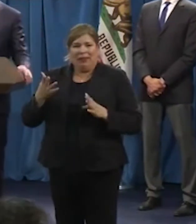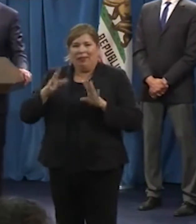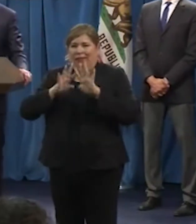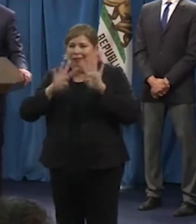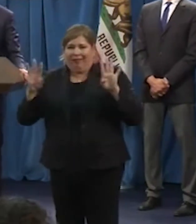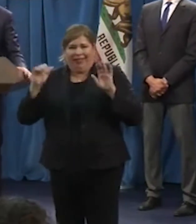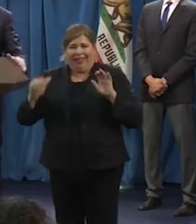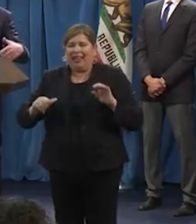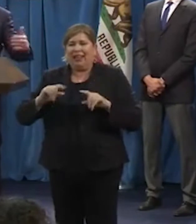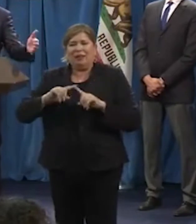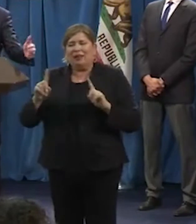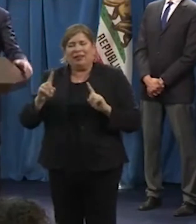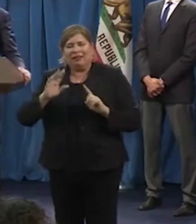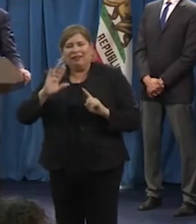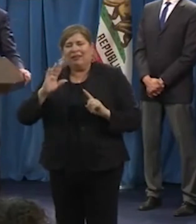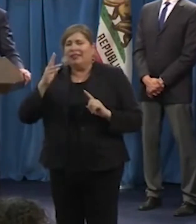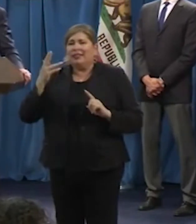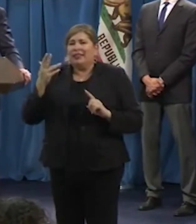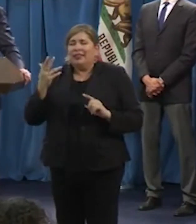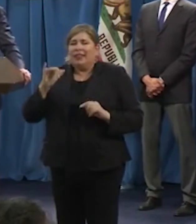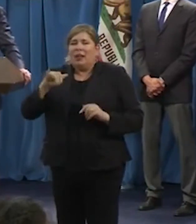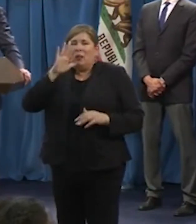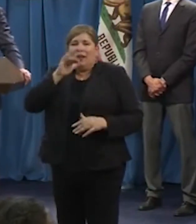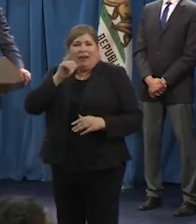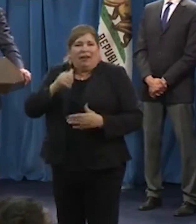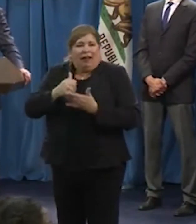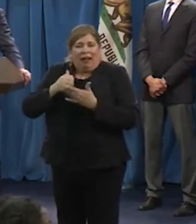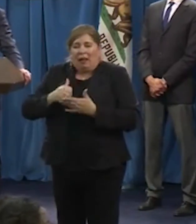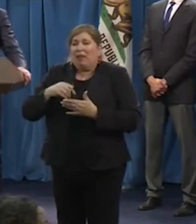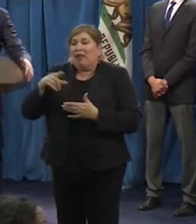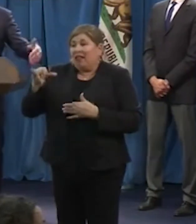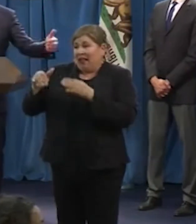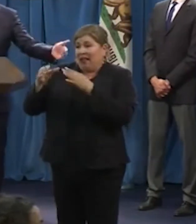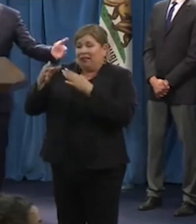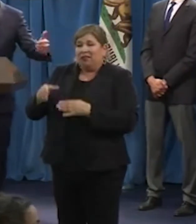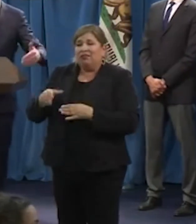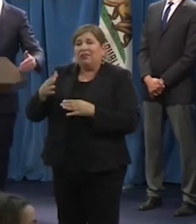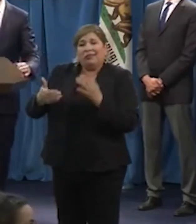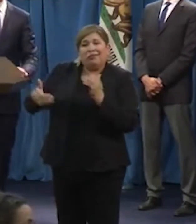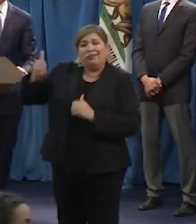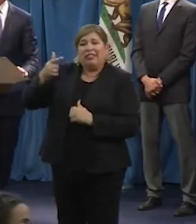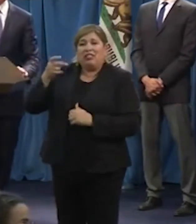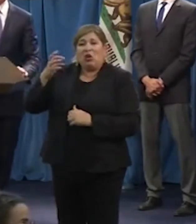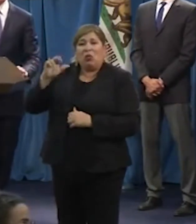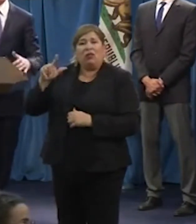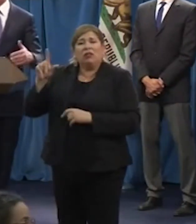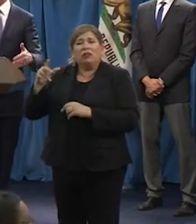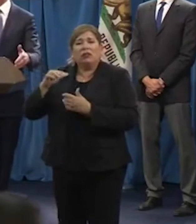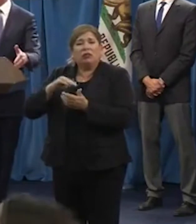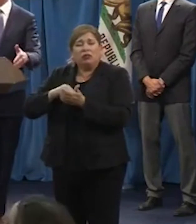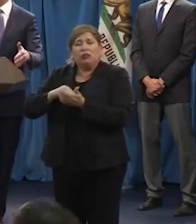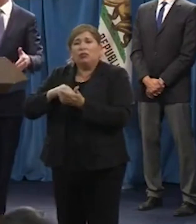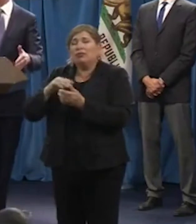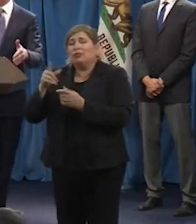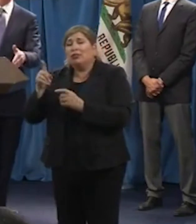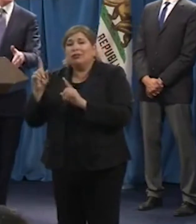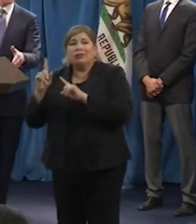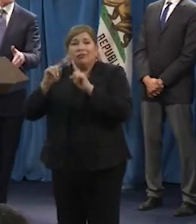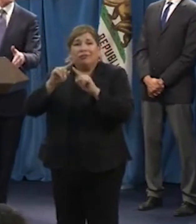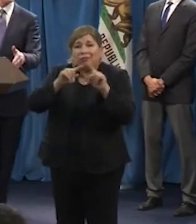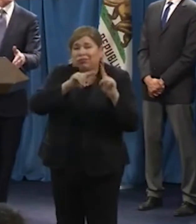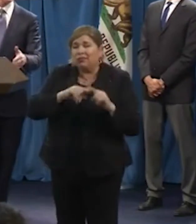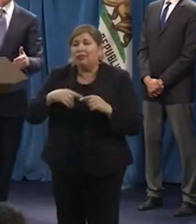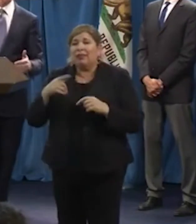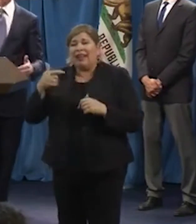operationalized currently. But she's out. She's talking to our private sector partners. She's actually helping us secure resources. We've got a whole team on